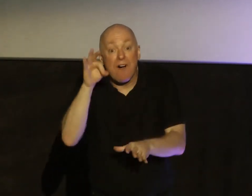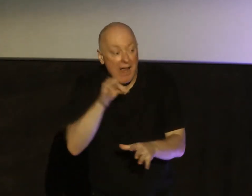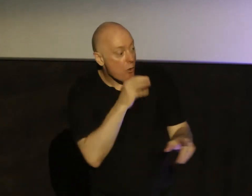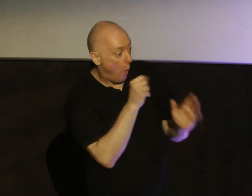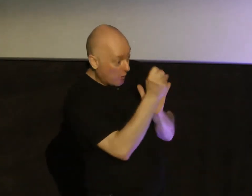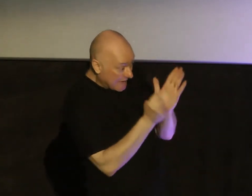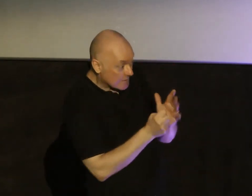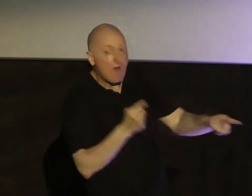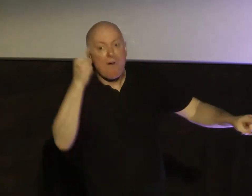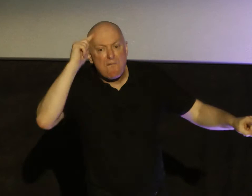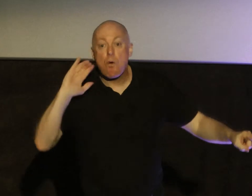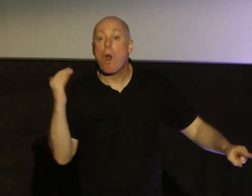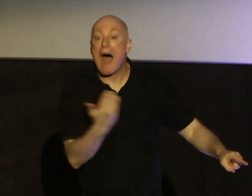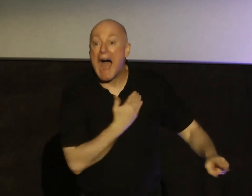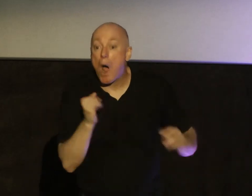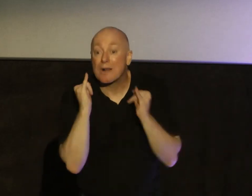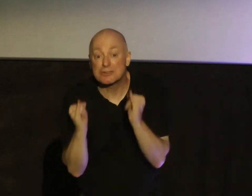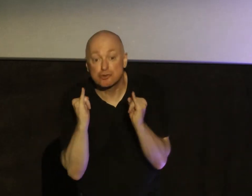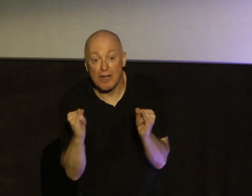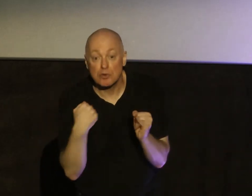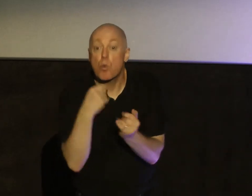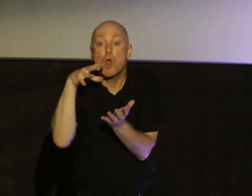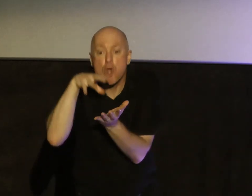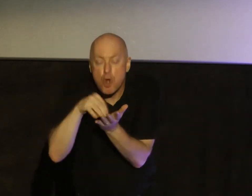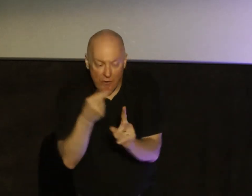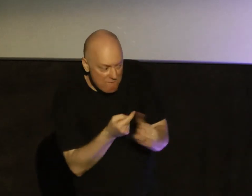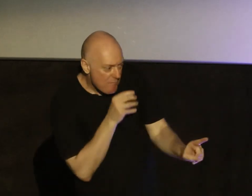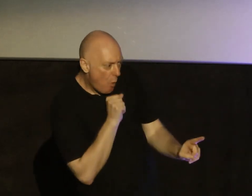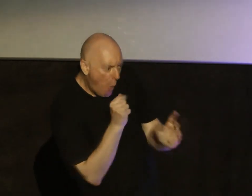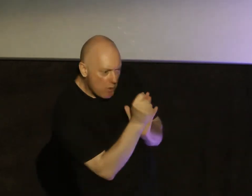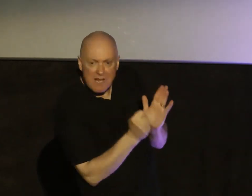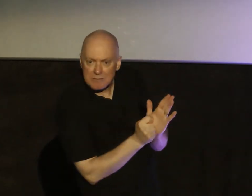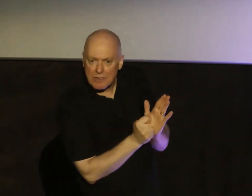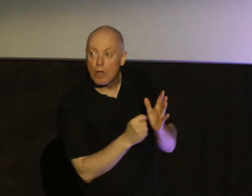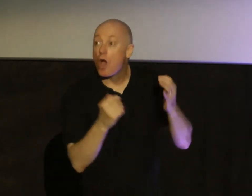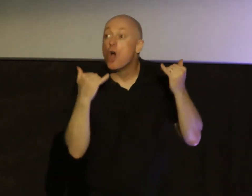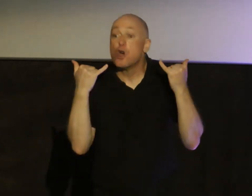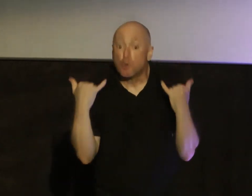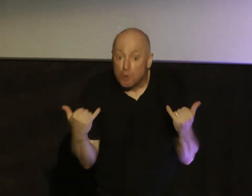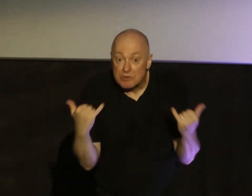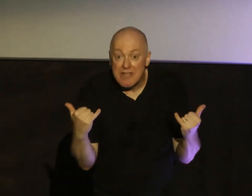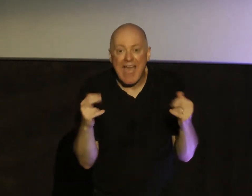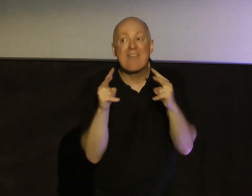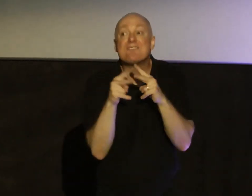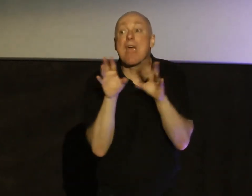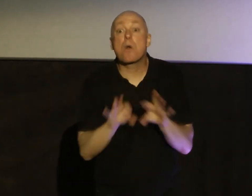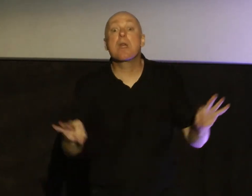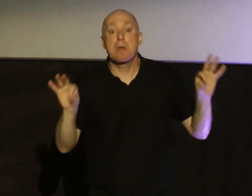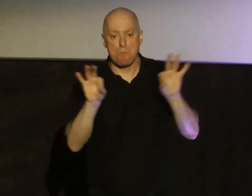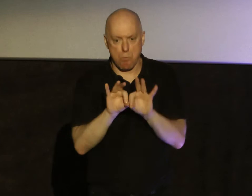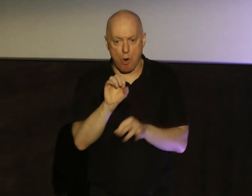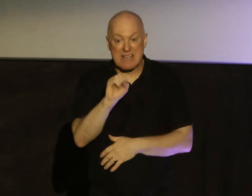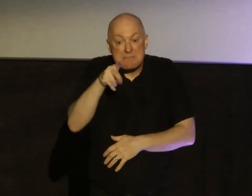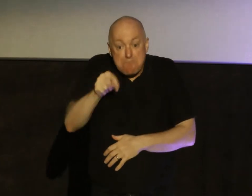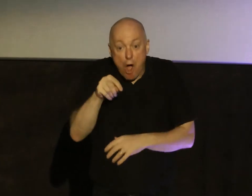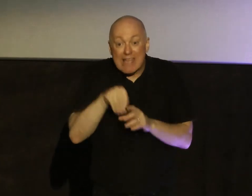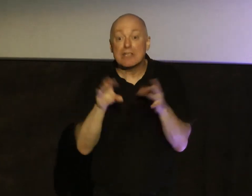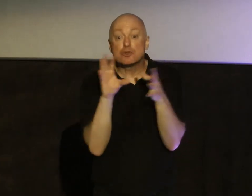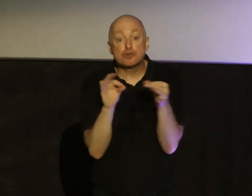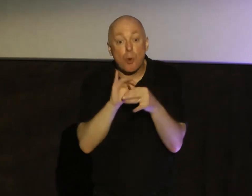are for our instruction, that we can learn from them. Well, today we come to a very practical spot in the story of Joseph